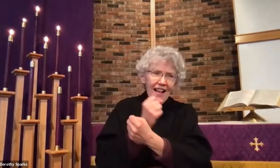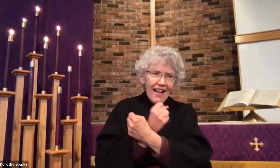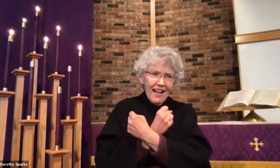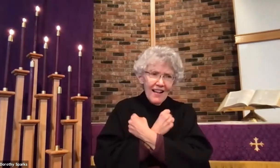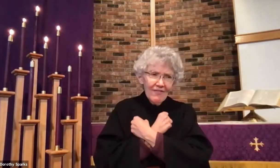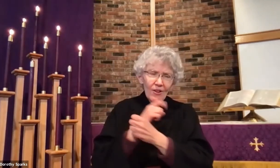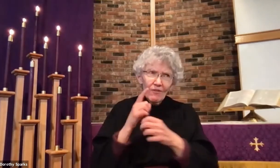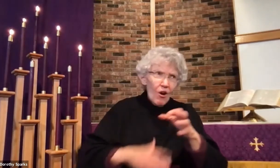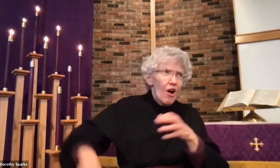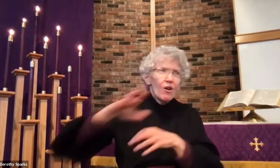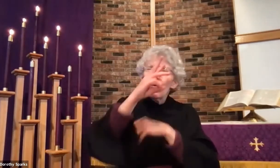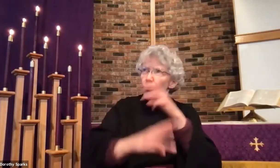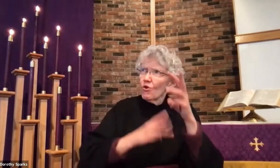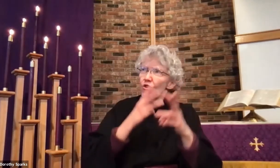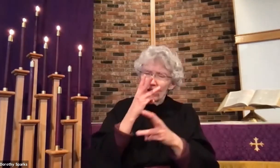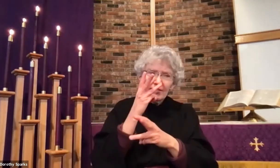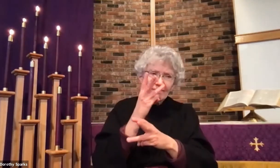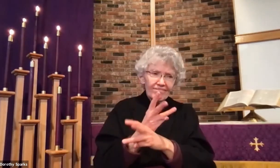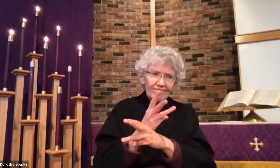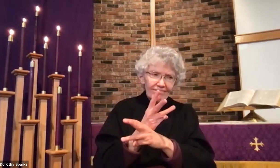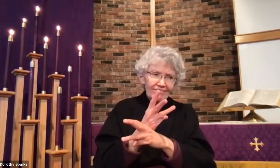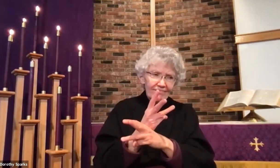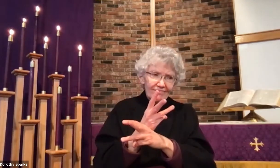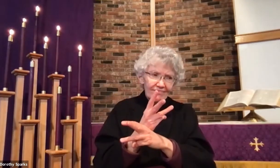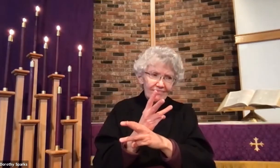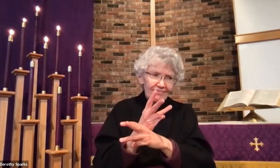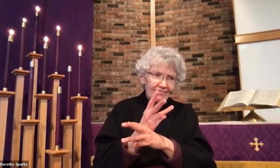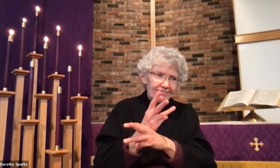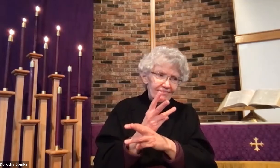to share your love to all the world.